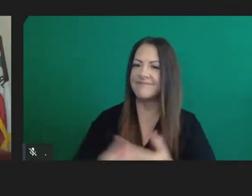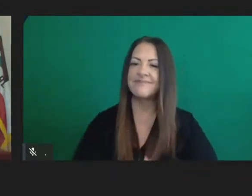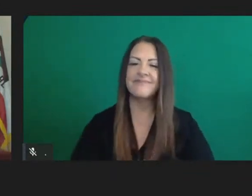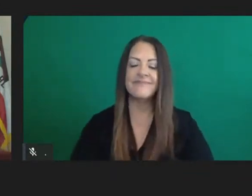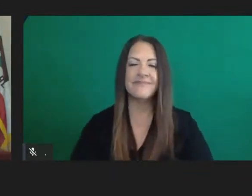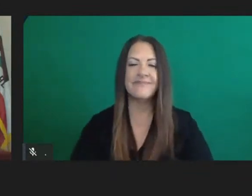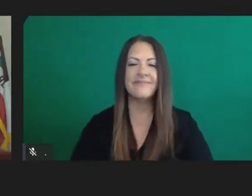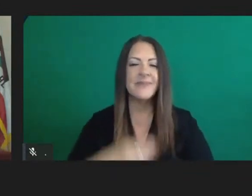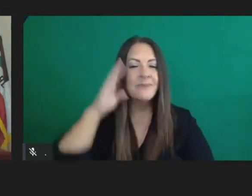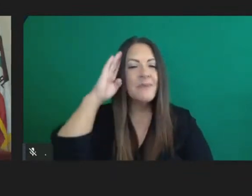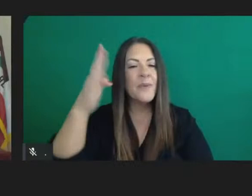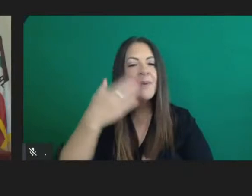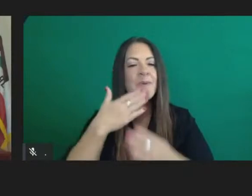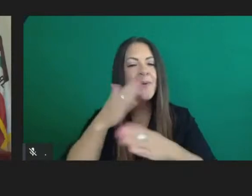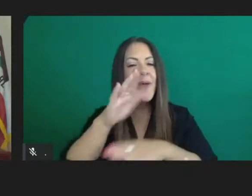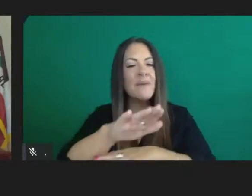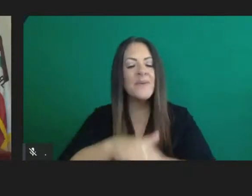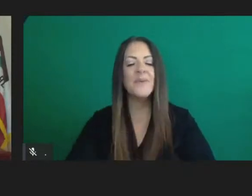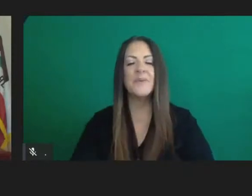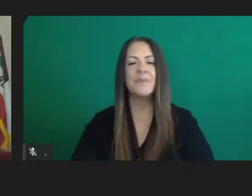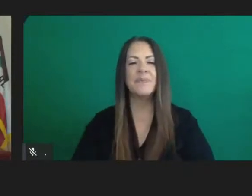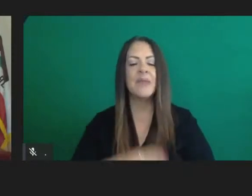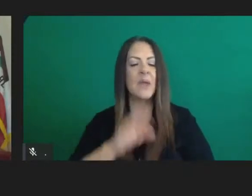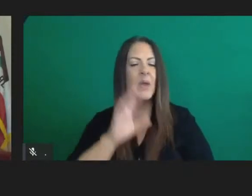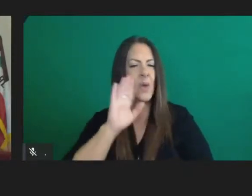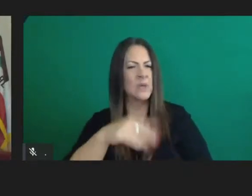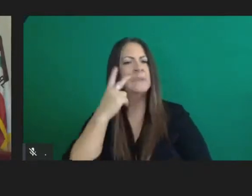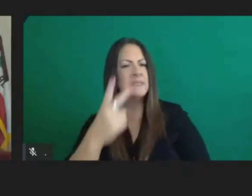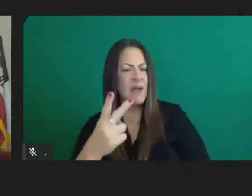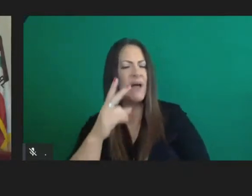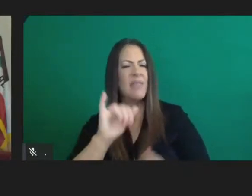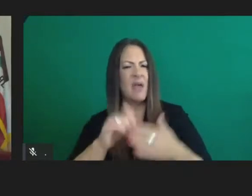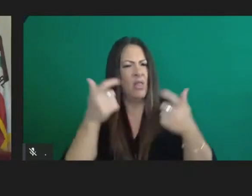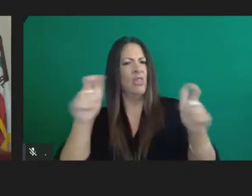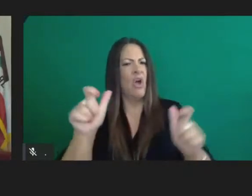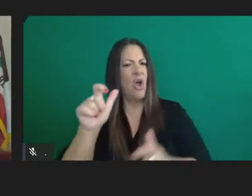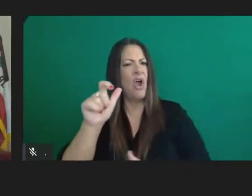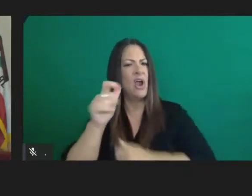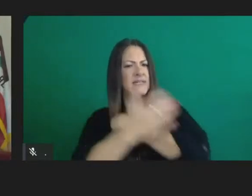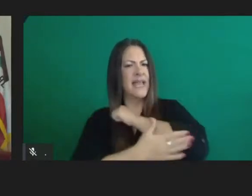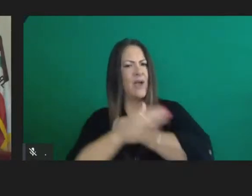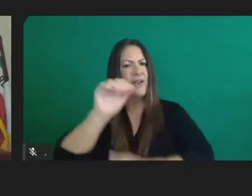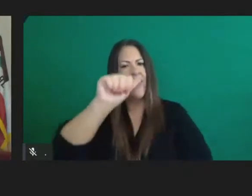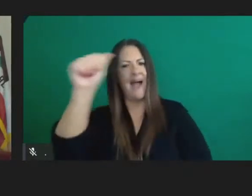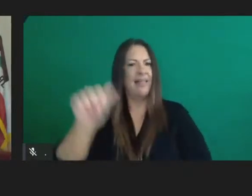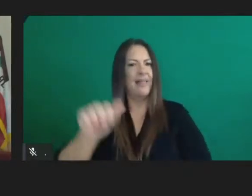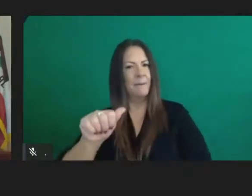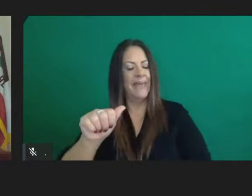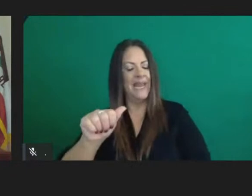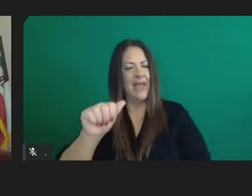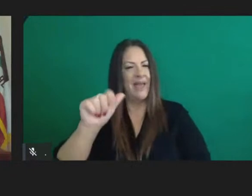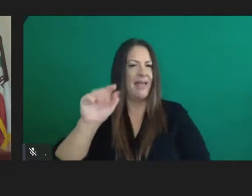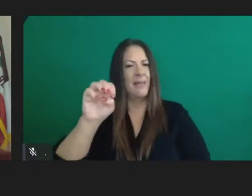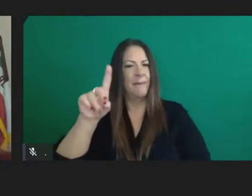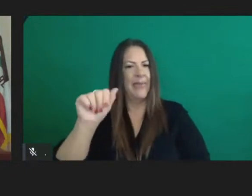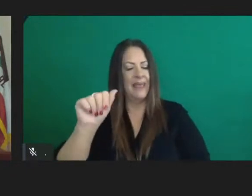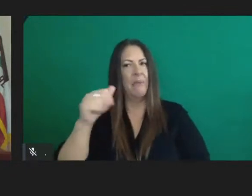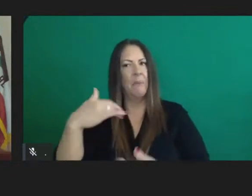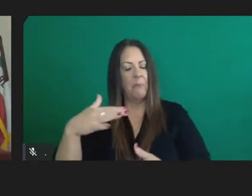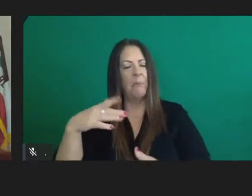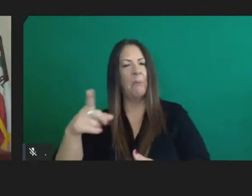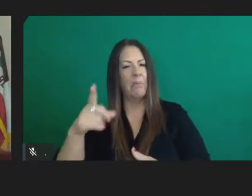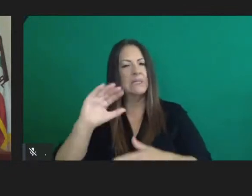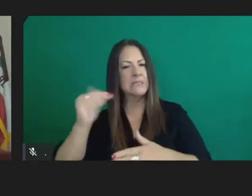Good afternoon. Several more counties, including the larger counties of Alameda and Santa Clara in the San Francisco Bay Area, are advancing, but